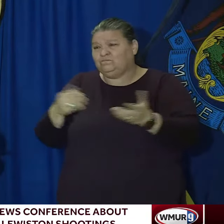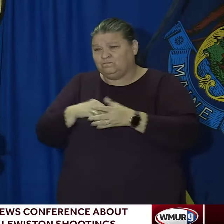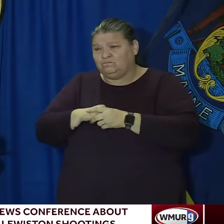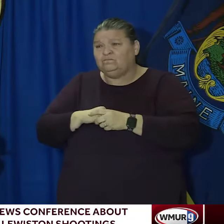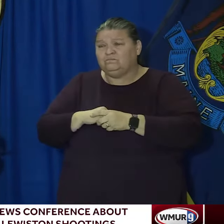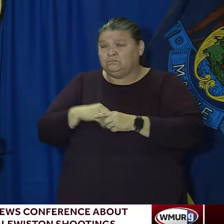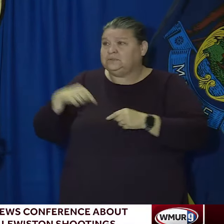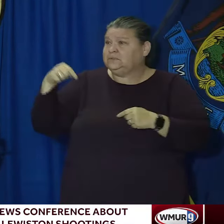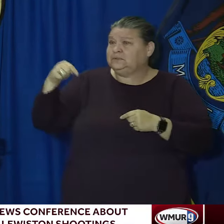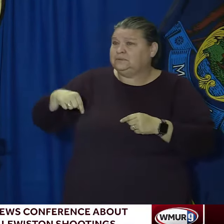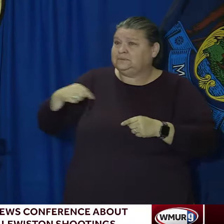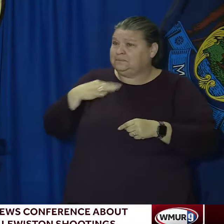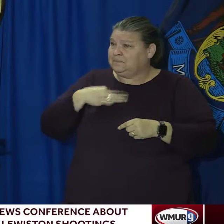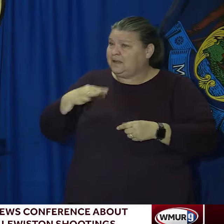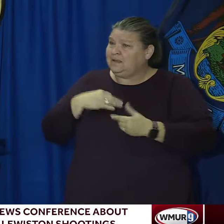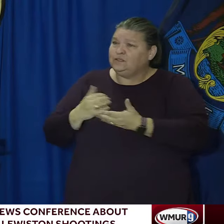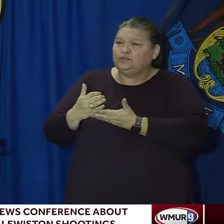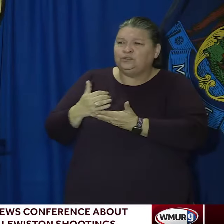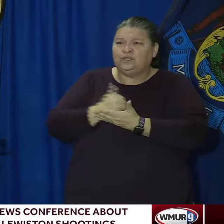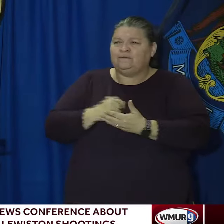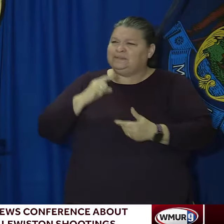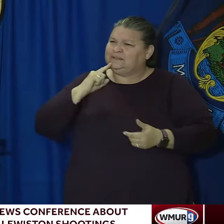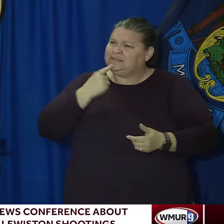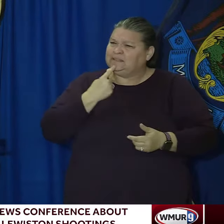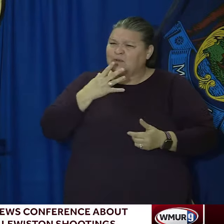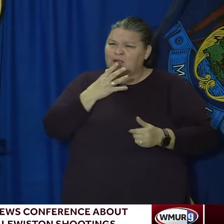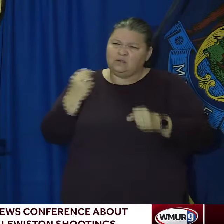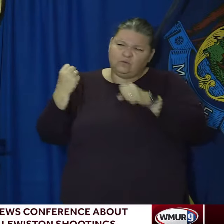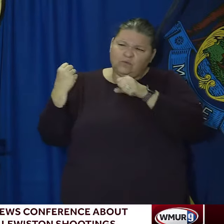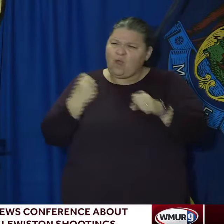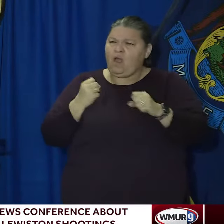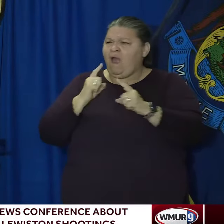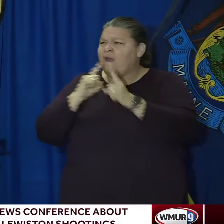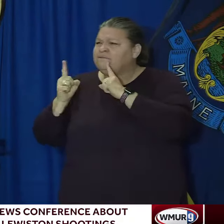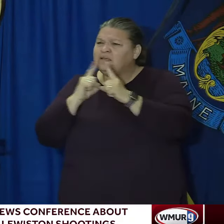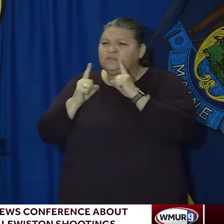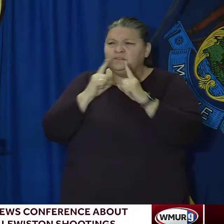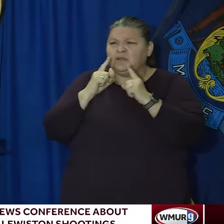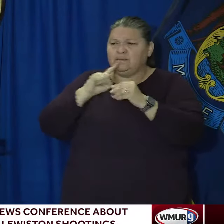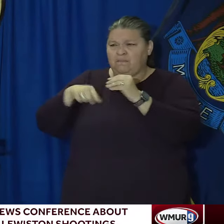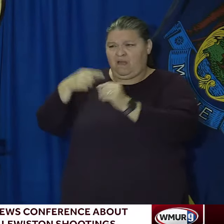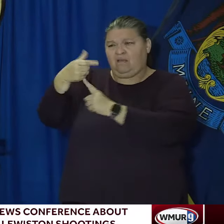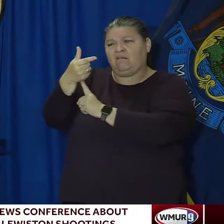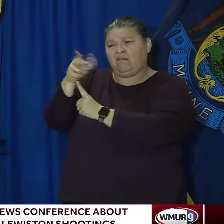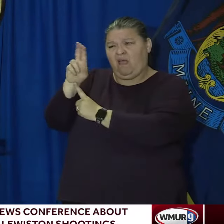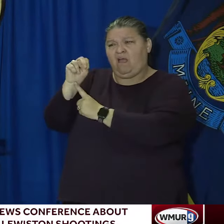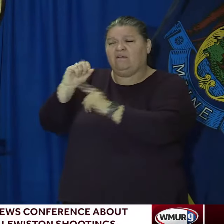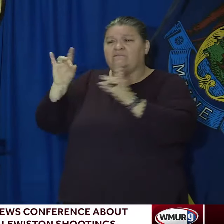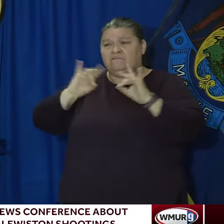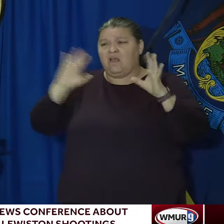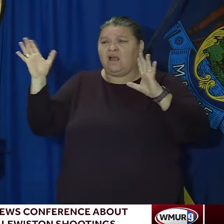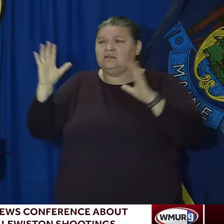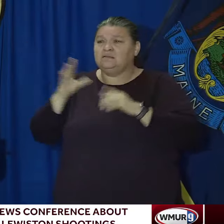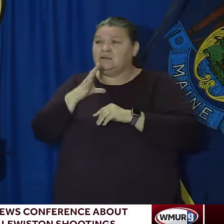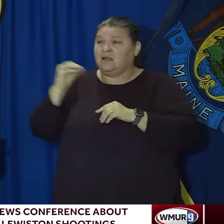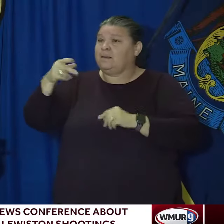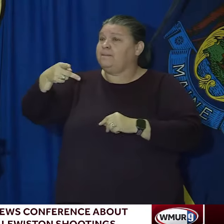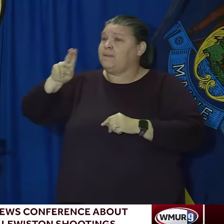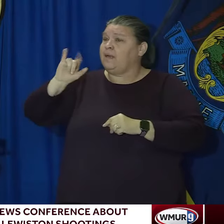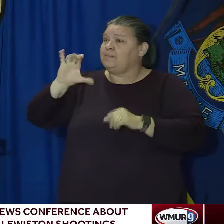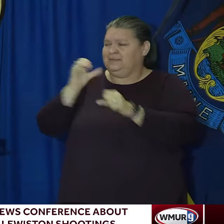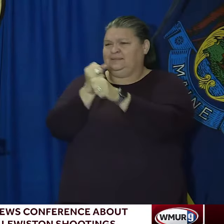a serious and robust conversation about gun violence and public safety at the state and